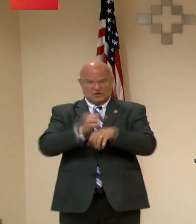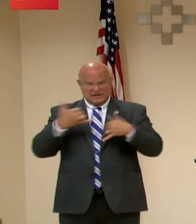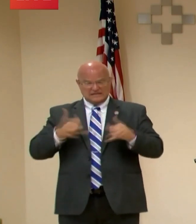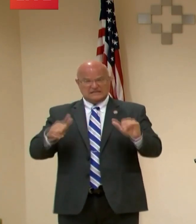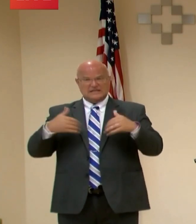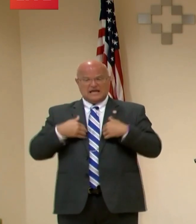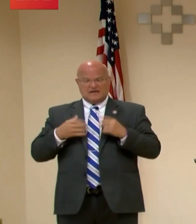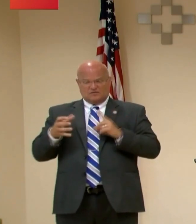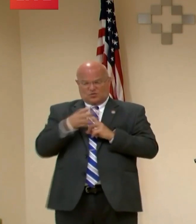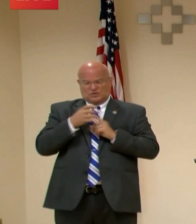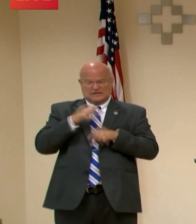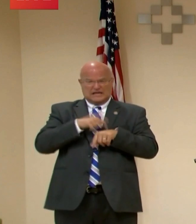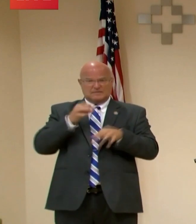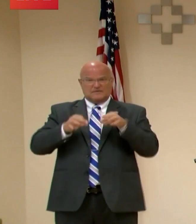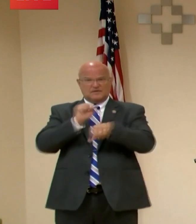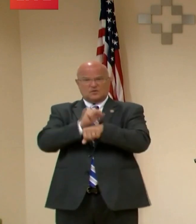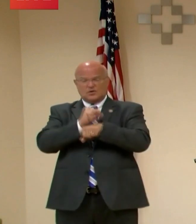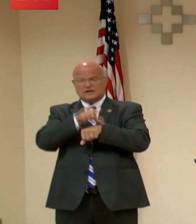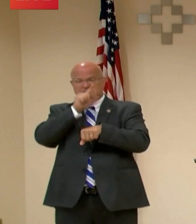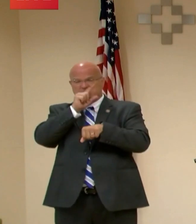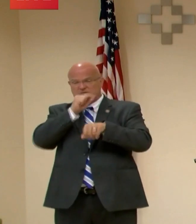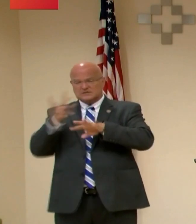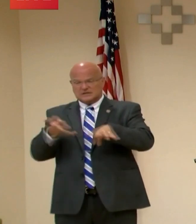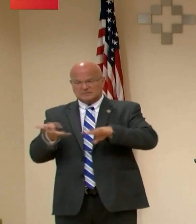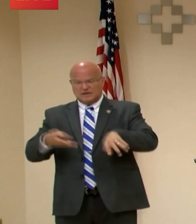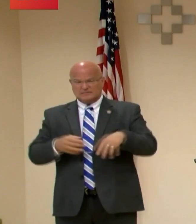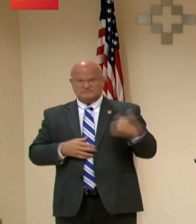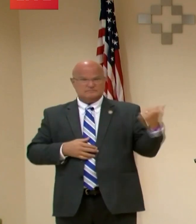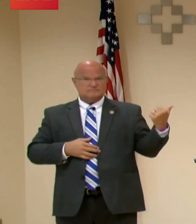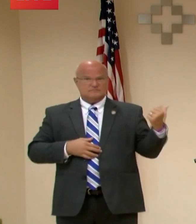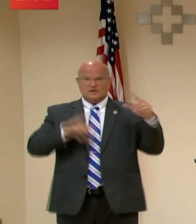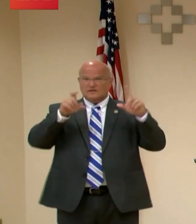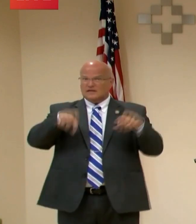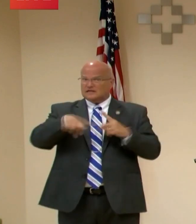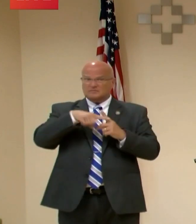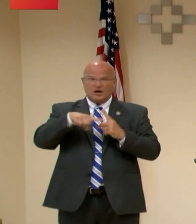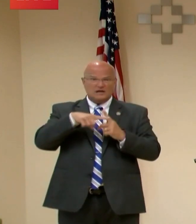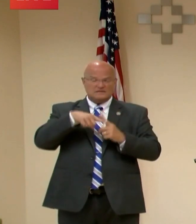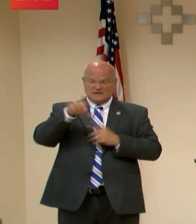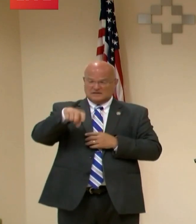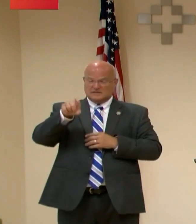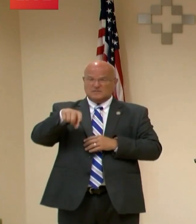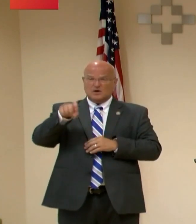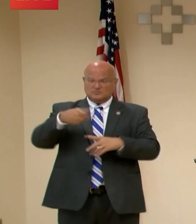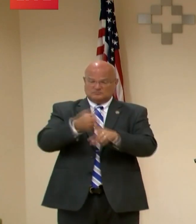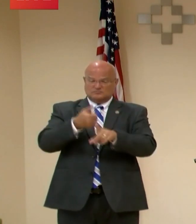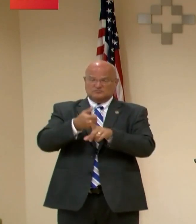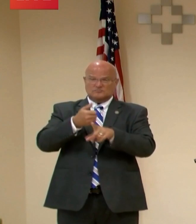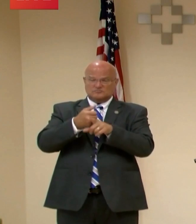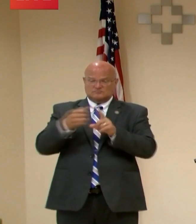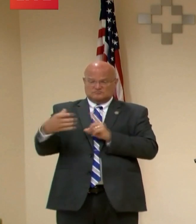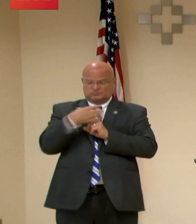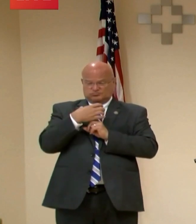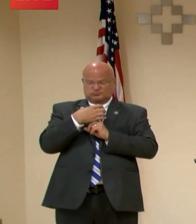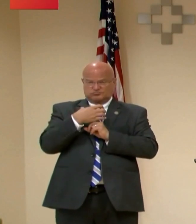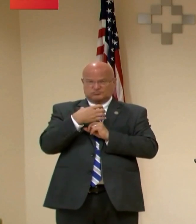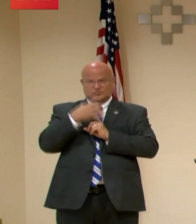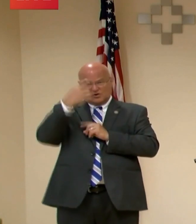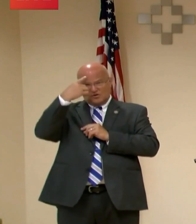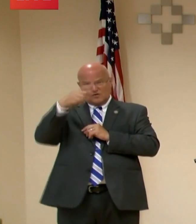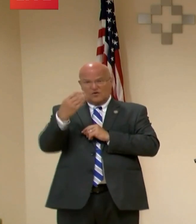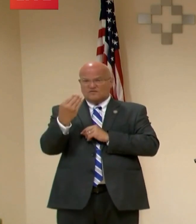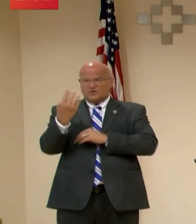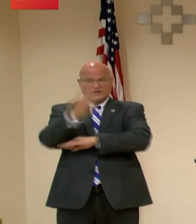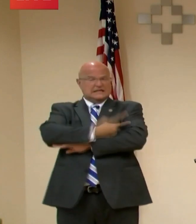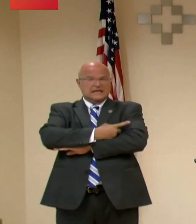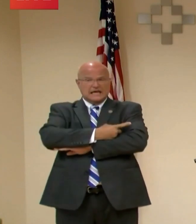still have quarantine period if they're working in poultry plants? Well, if they test positive, then they're supposed to isolate or quarantine